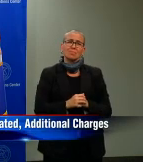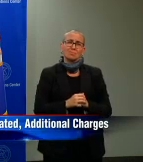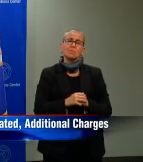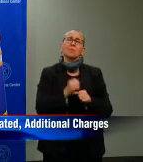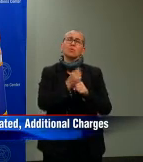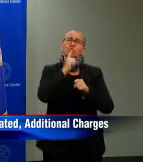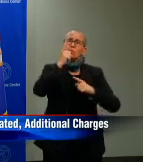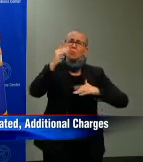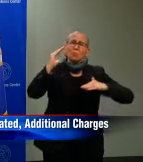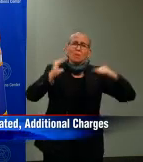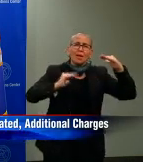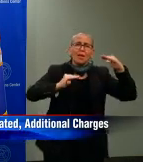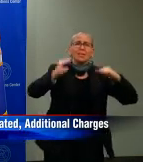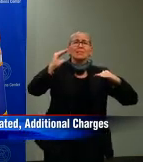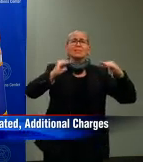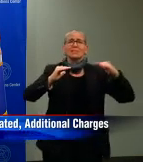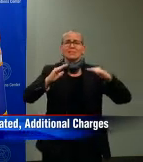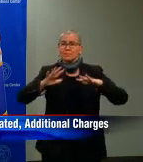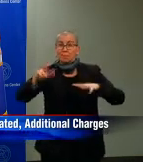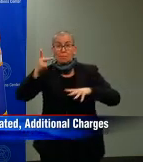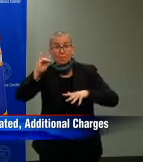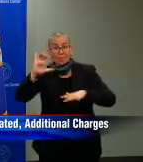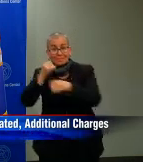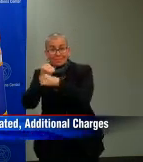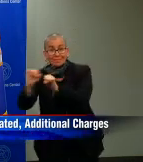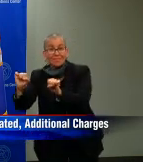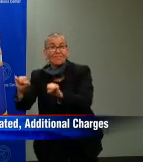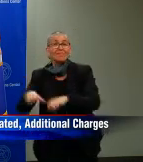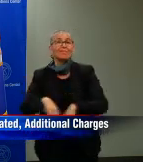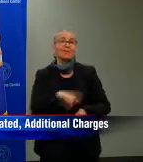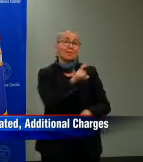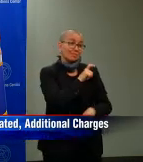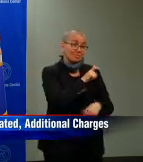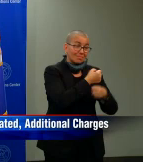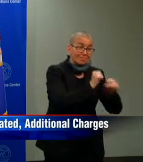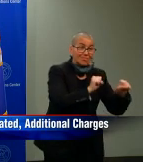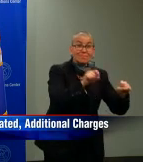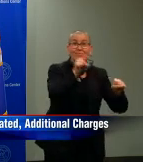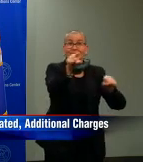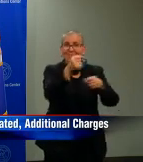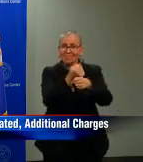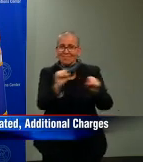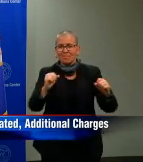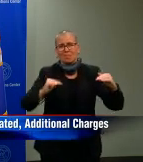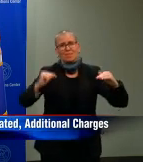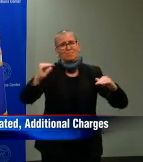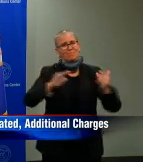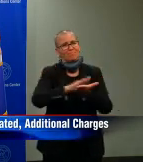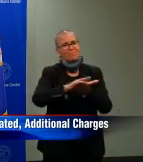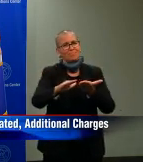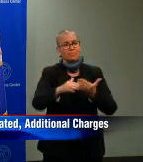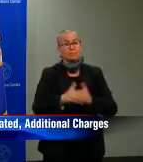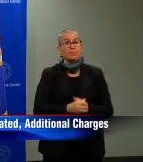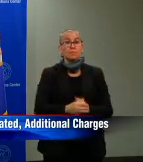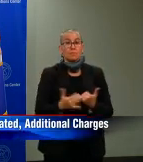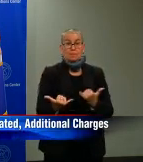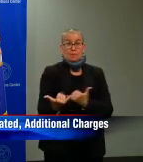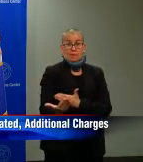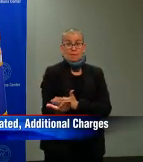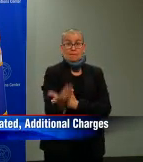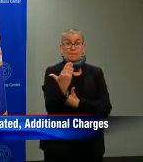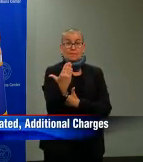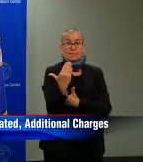public safety element of this. But I also want to note, I said earlier this morning, and I truly believe